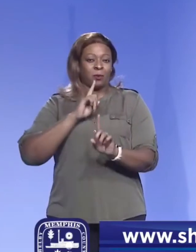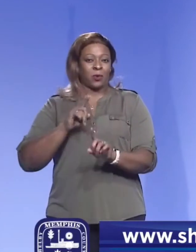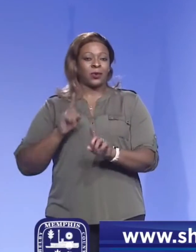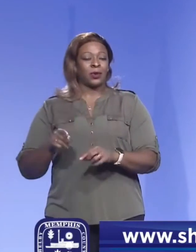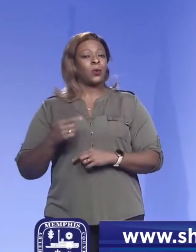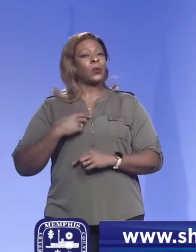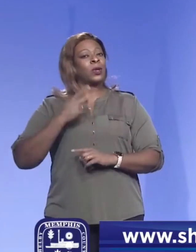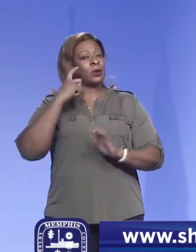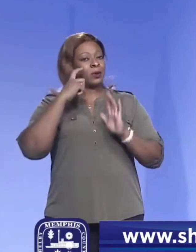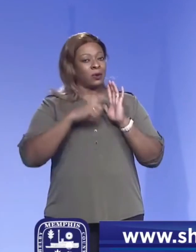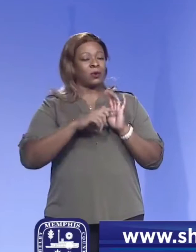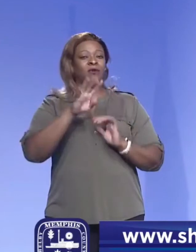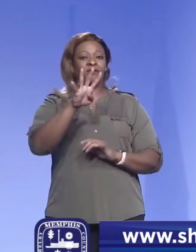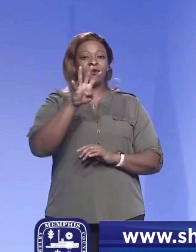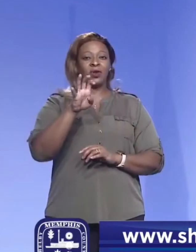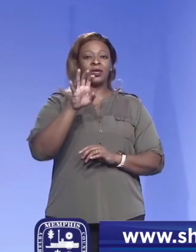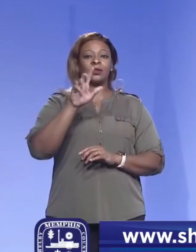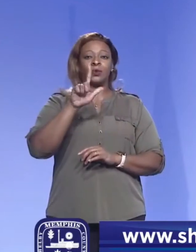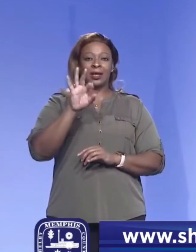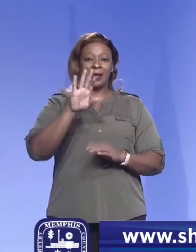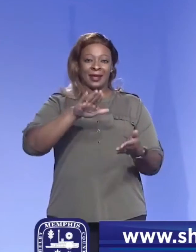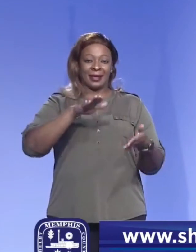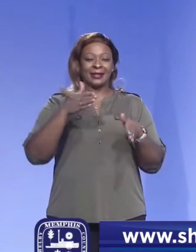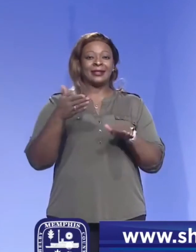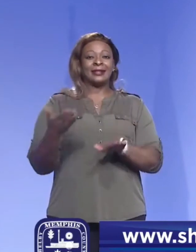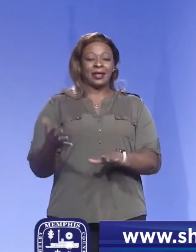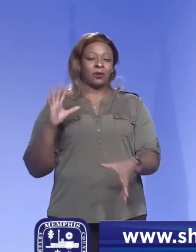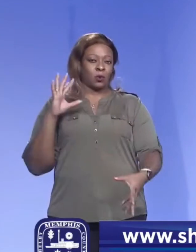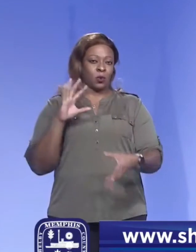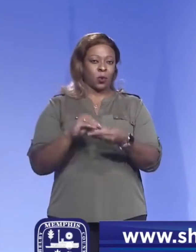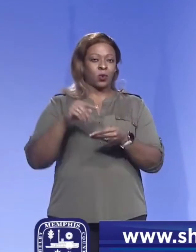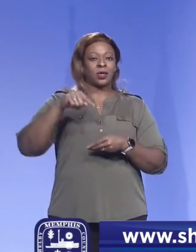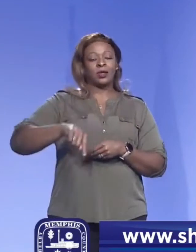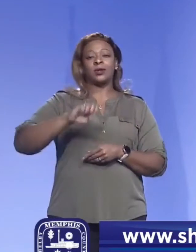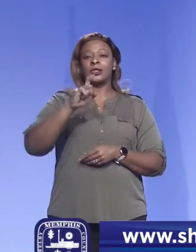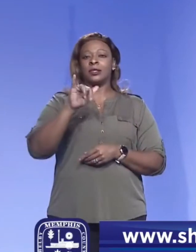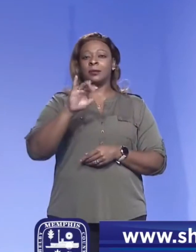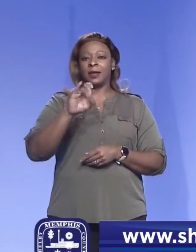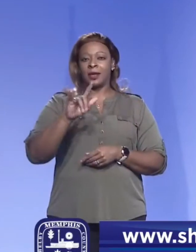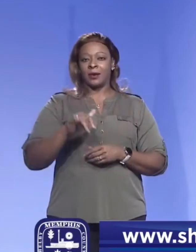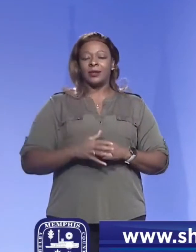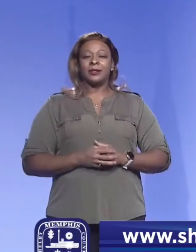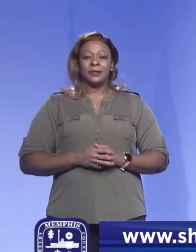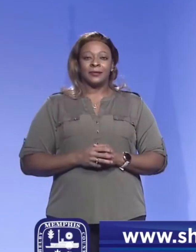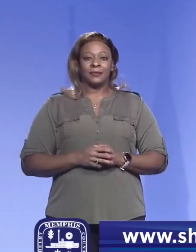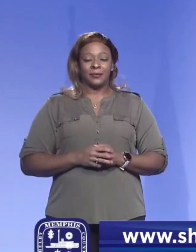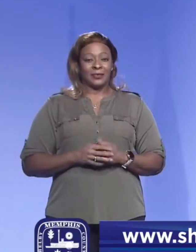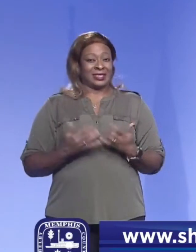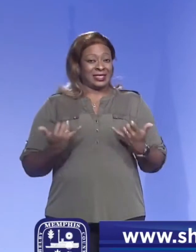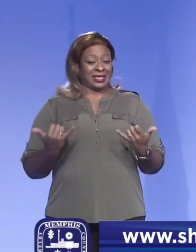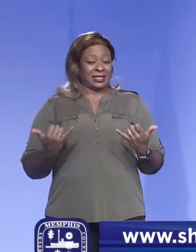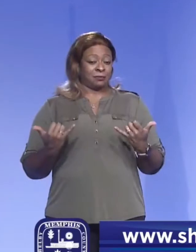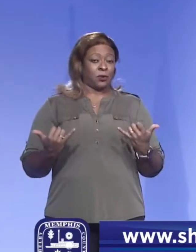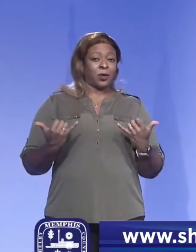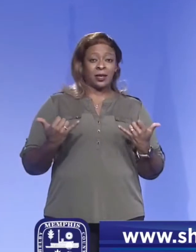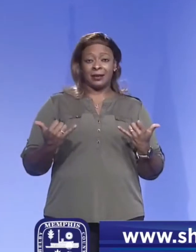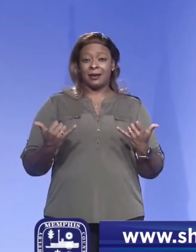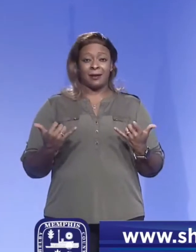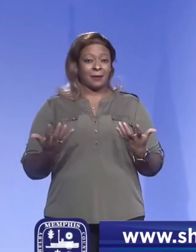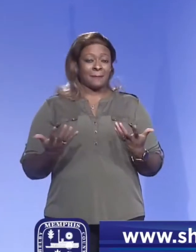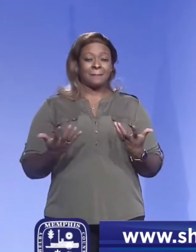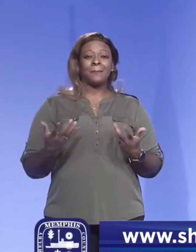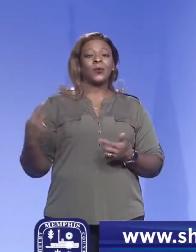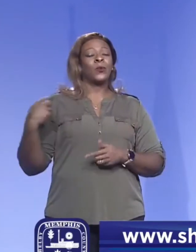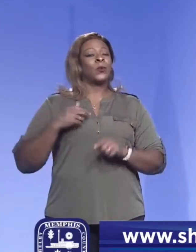seen 429 deaths reported in Shelby County. So at this point in time,